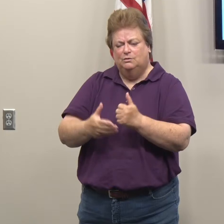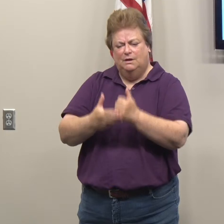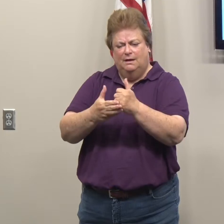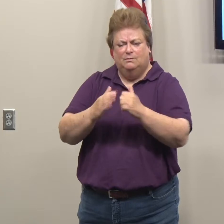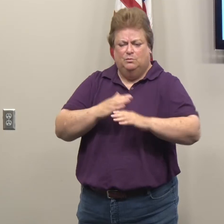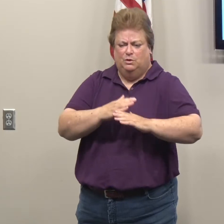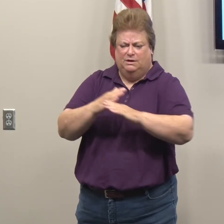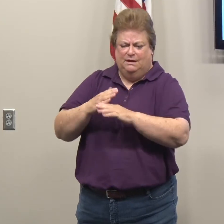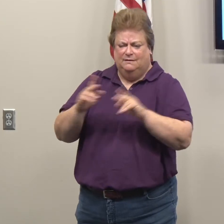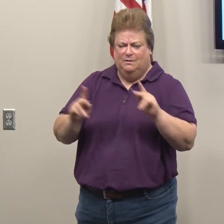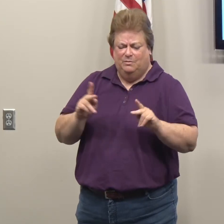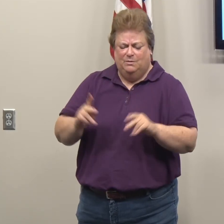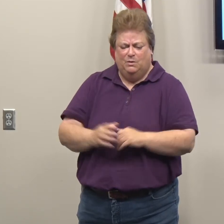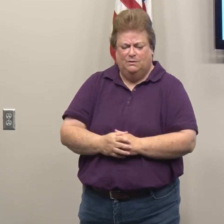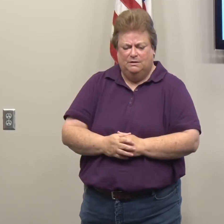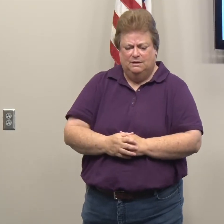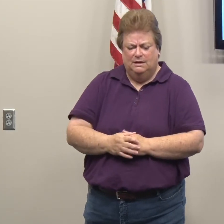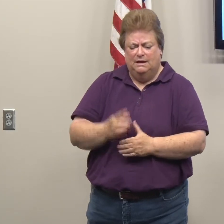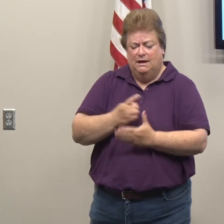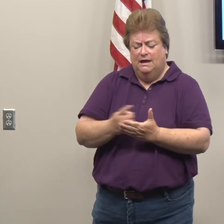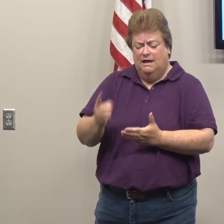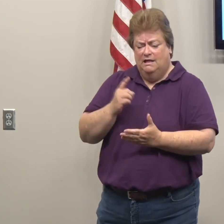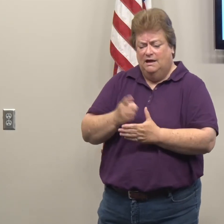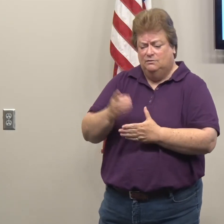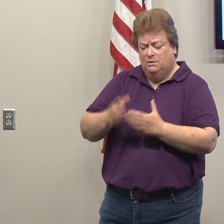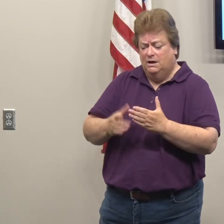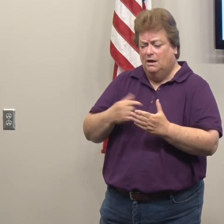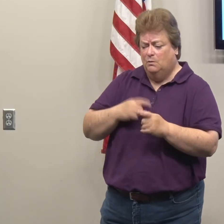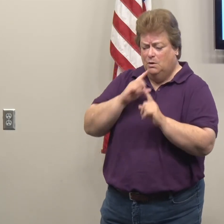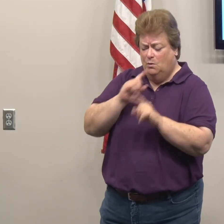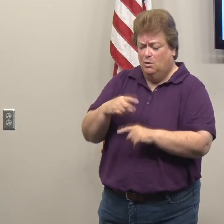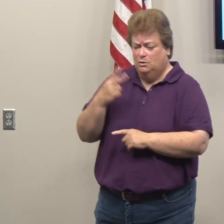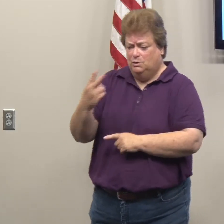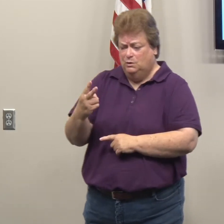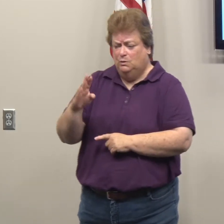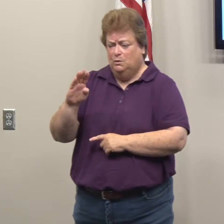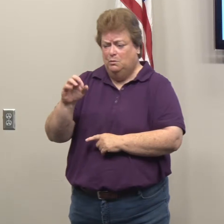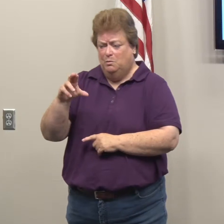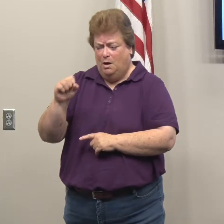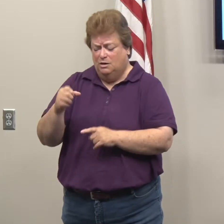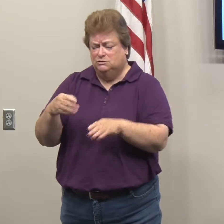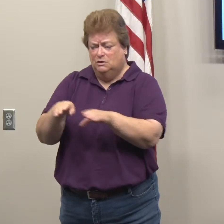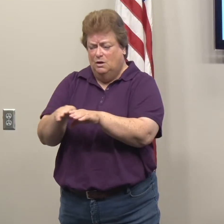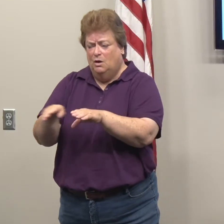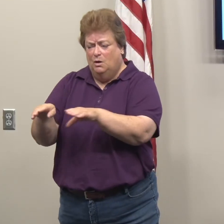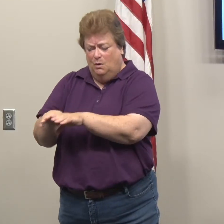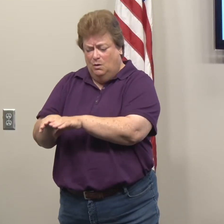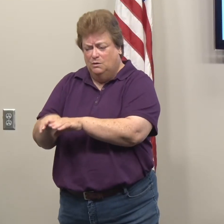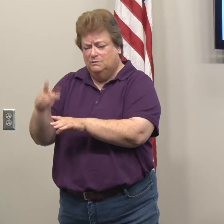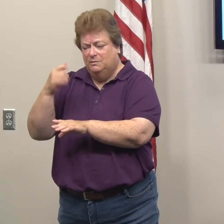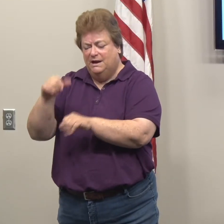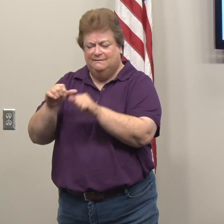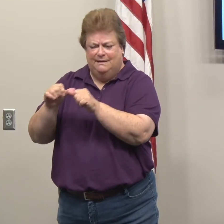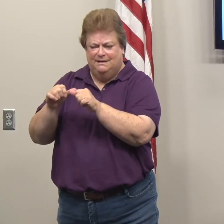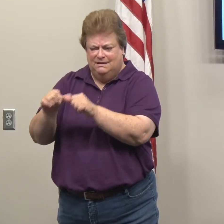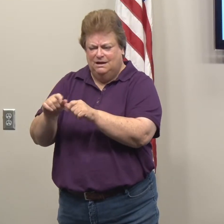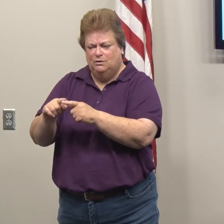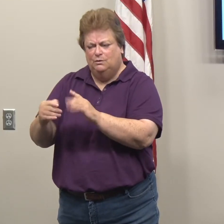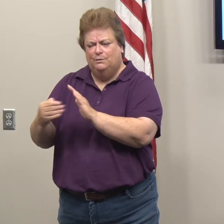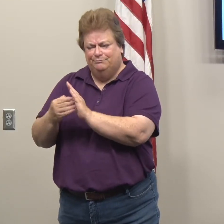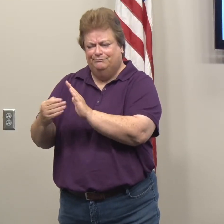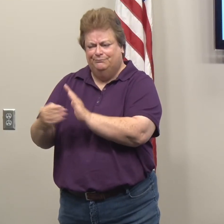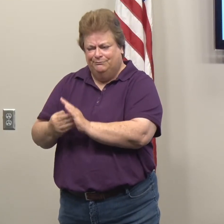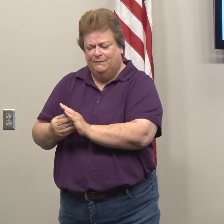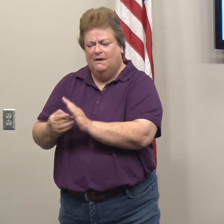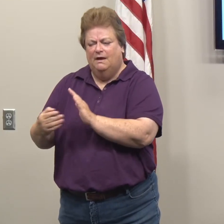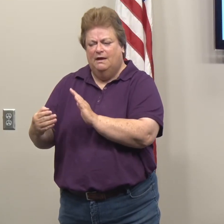health. Last weekend, we did order the closure of 2 downtown bars for continued violation of the directed